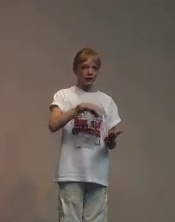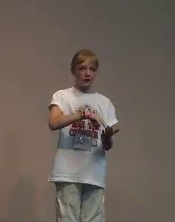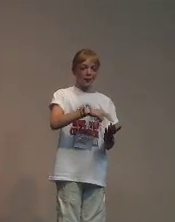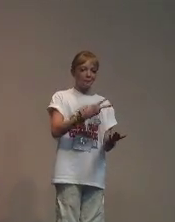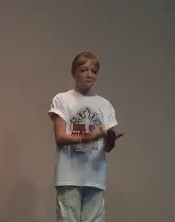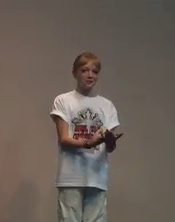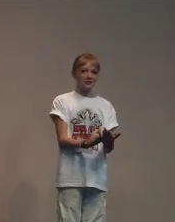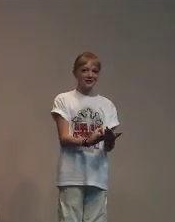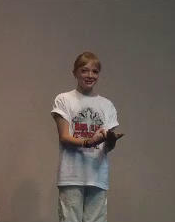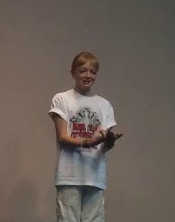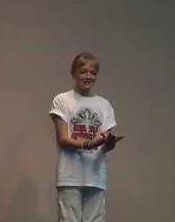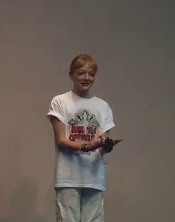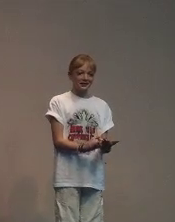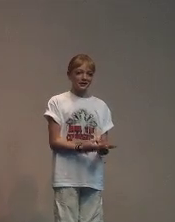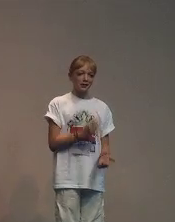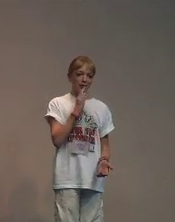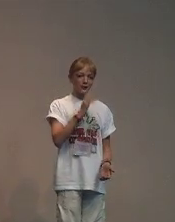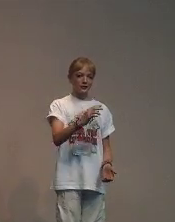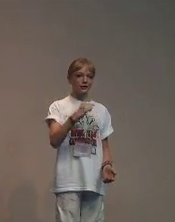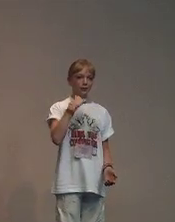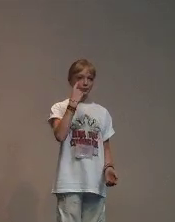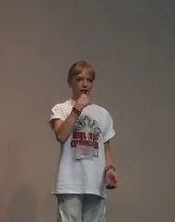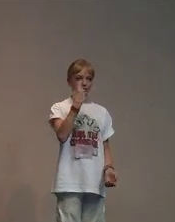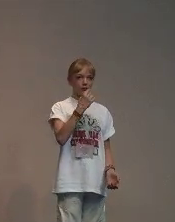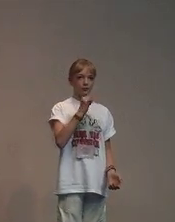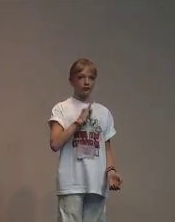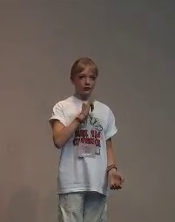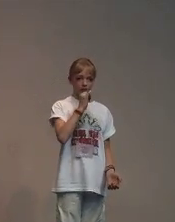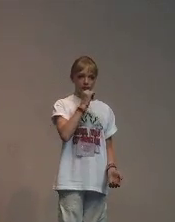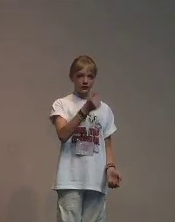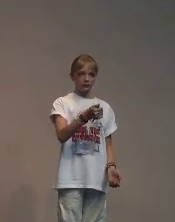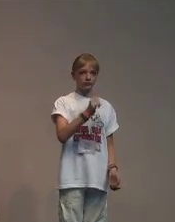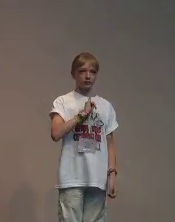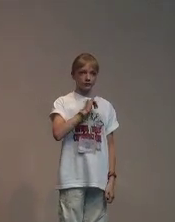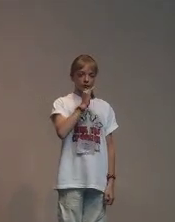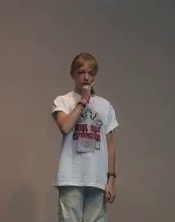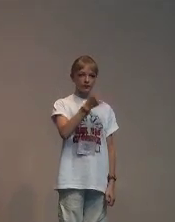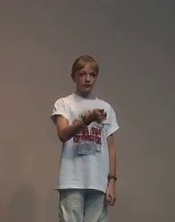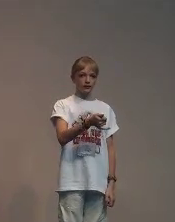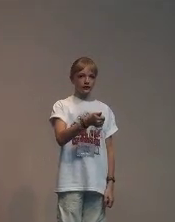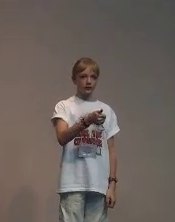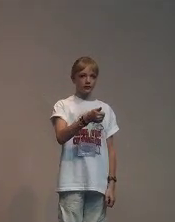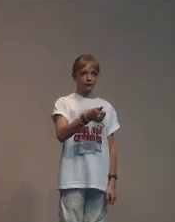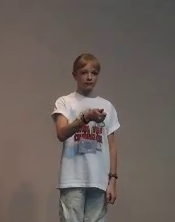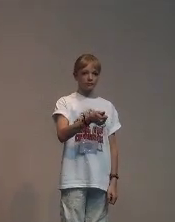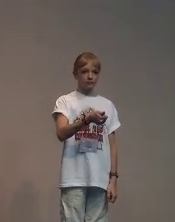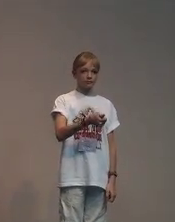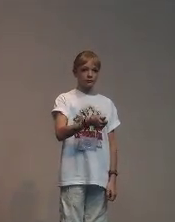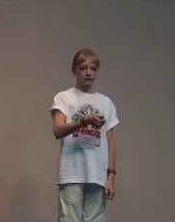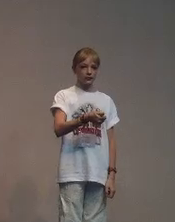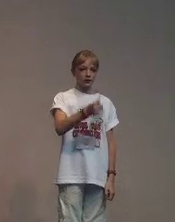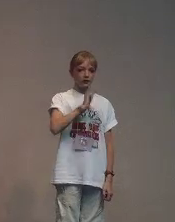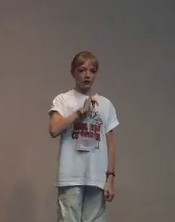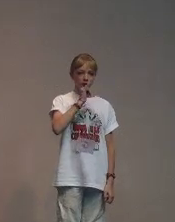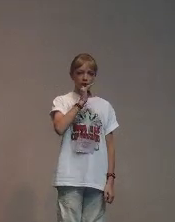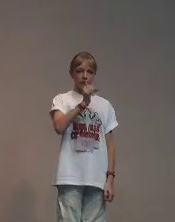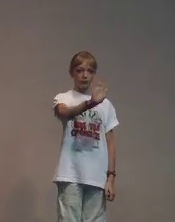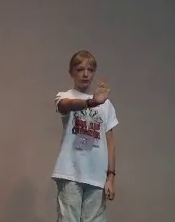I'm falling And you told me who I am And am